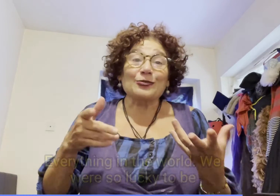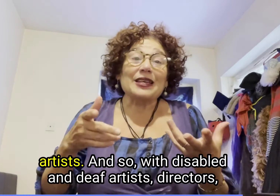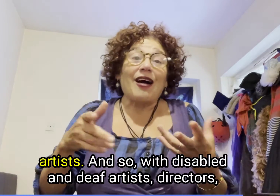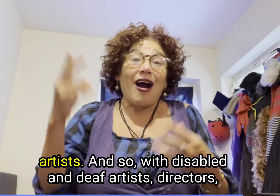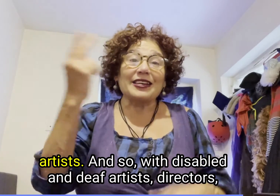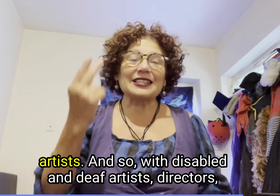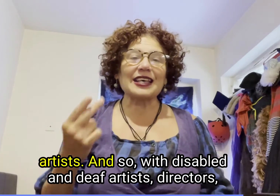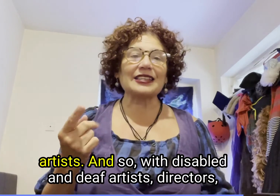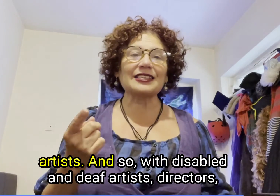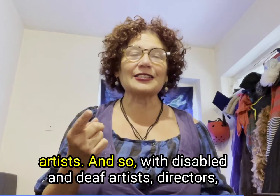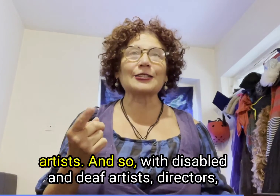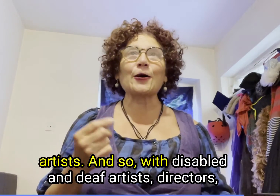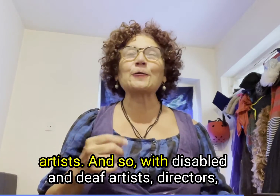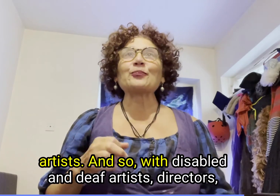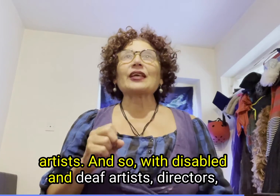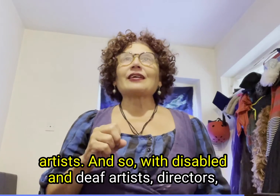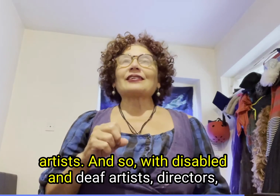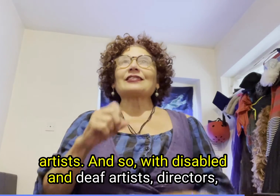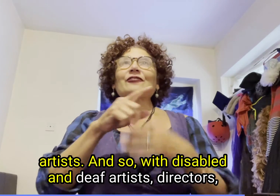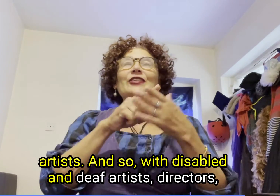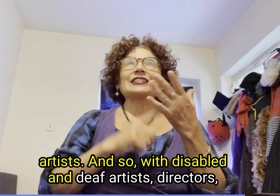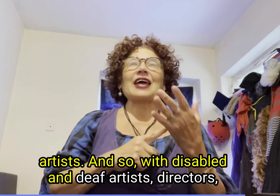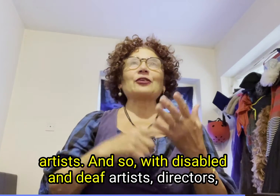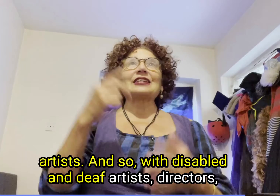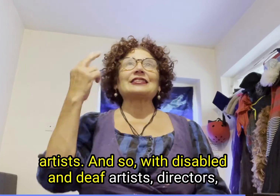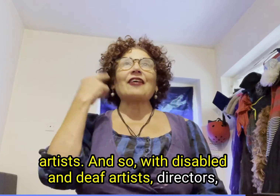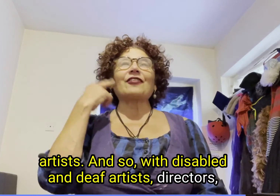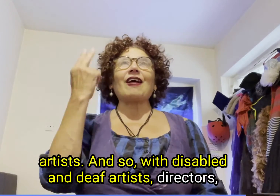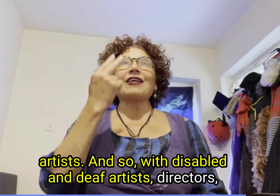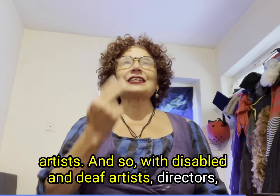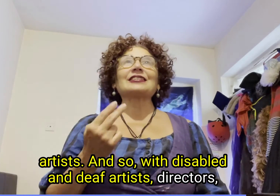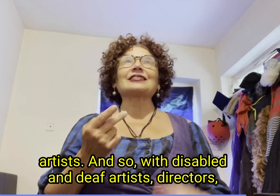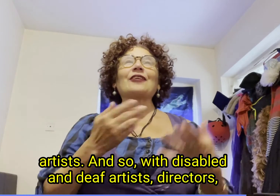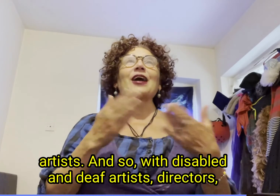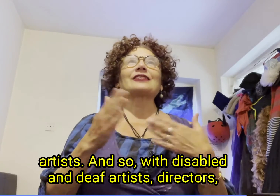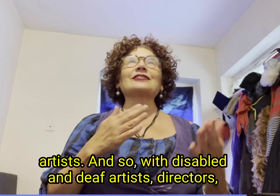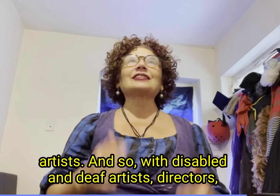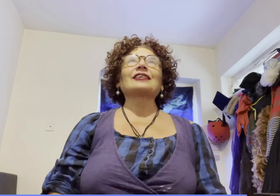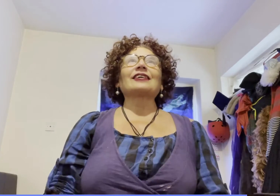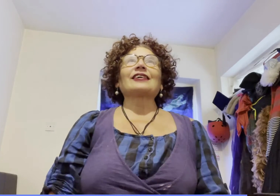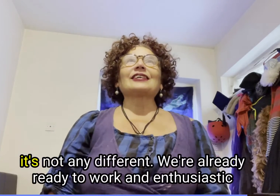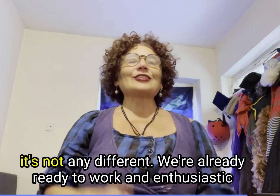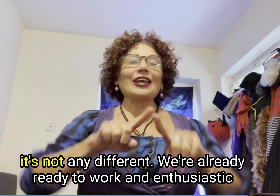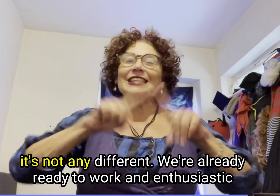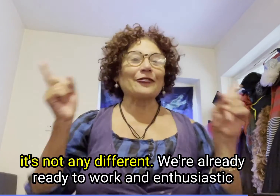be artists. And so with disabled and deaf artists, directors, it's not any